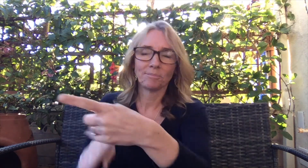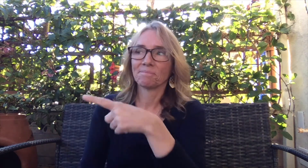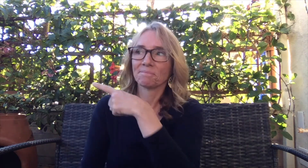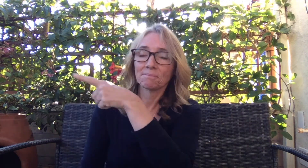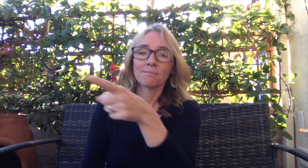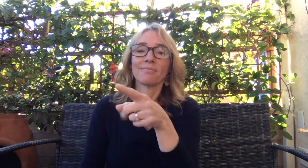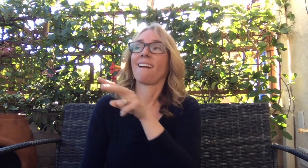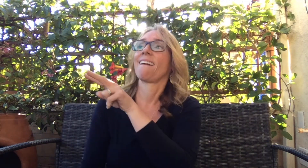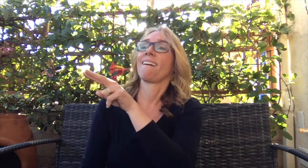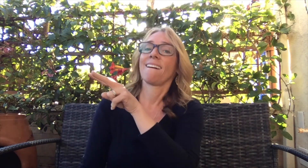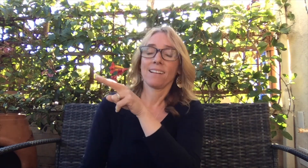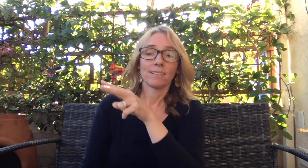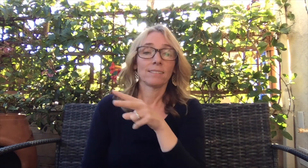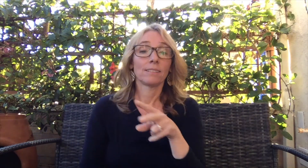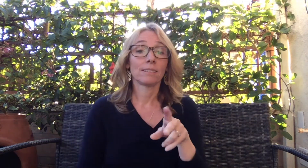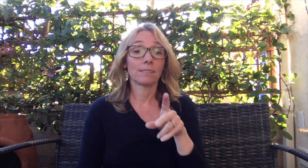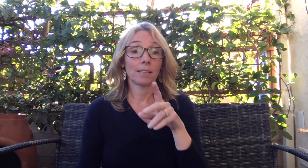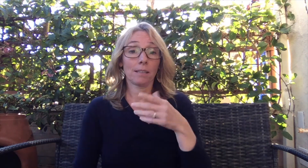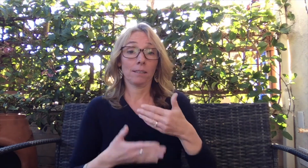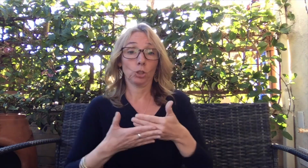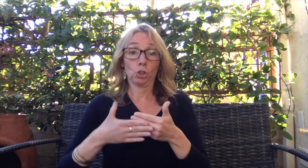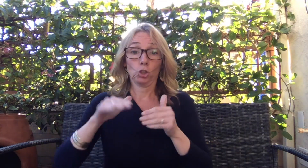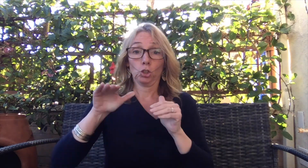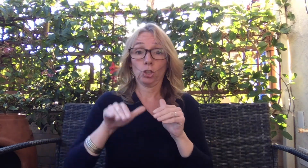So, of course, within a plaza, there are various stores.